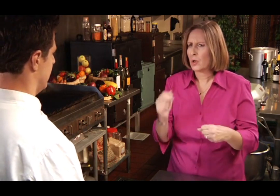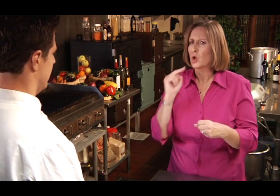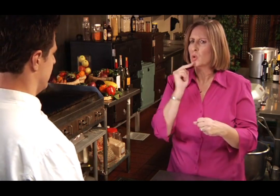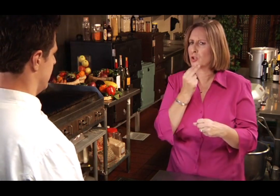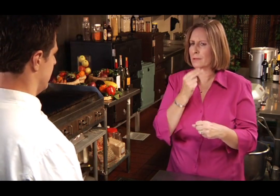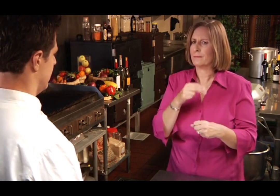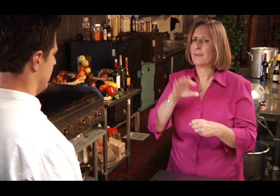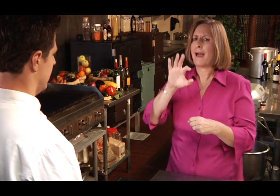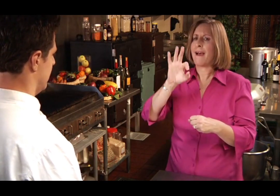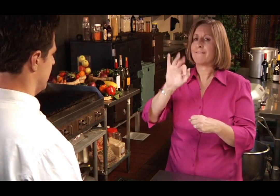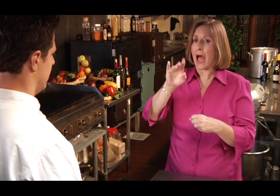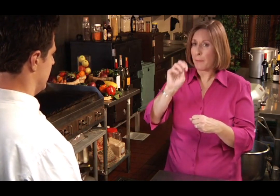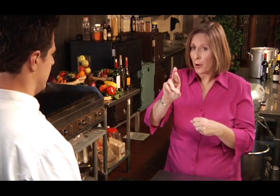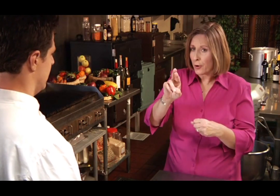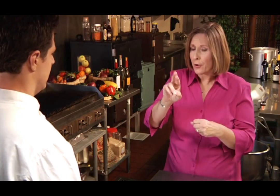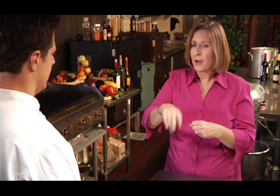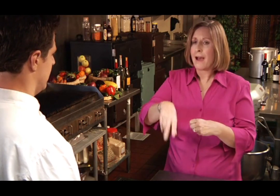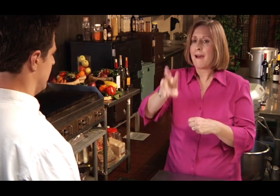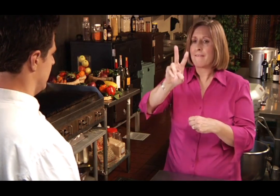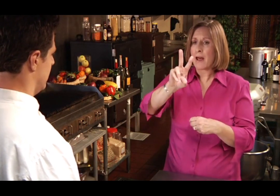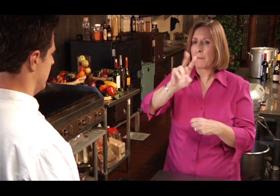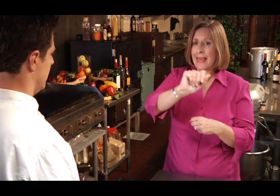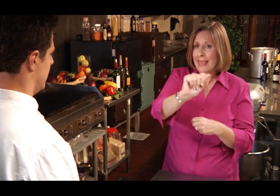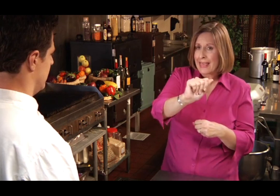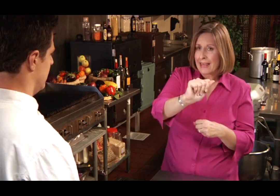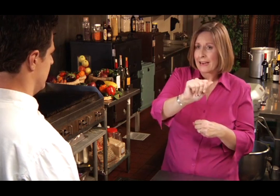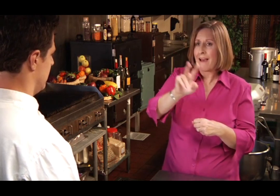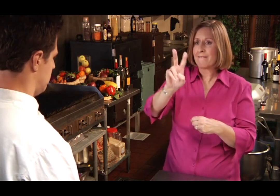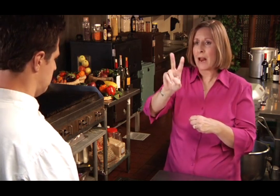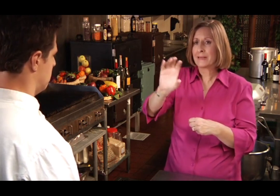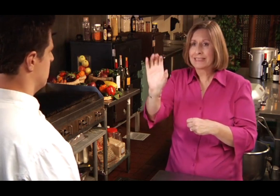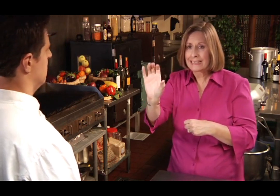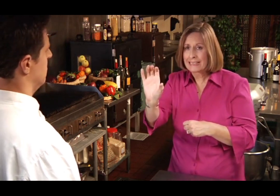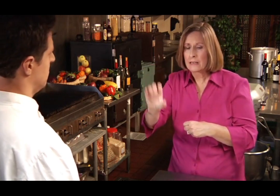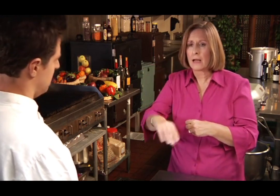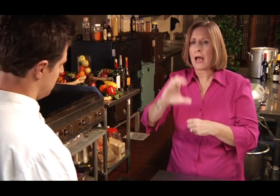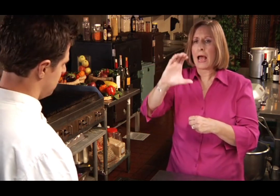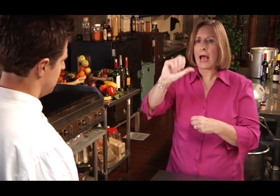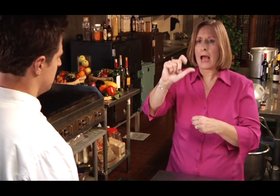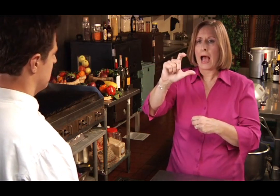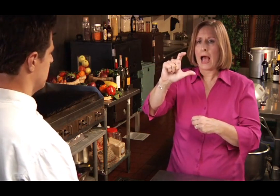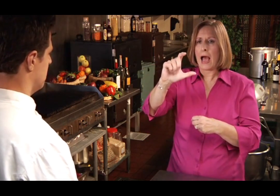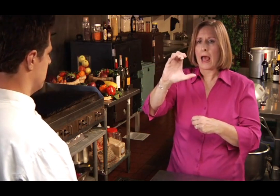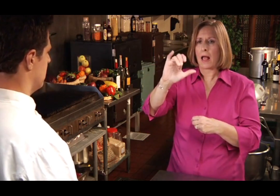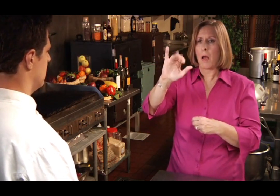following healthy nutrients: fiber, vitamins A and C, calcium, and iron.